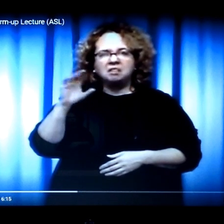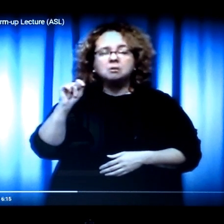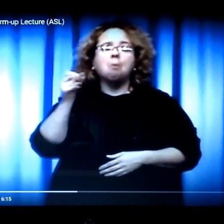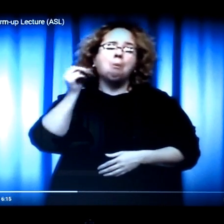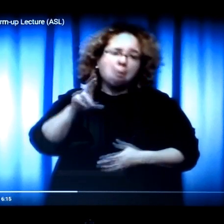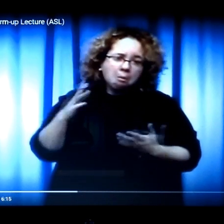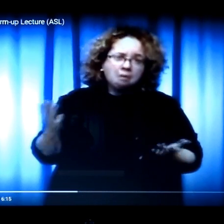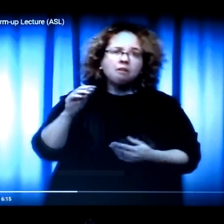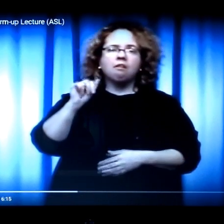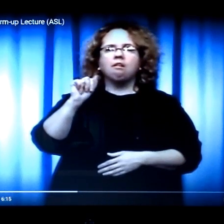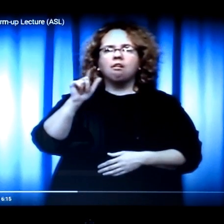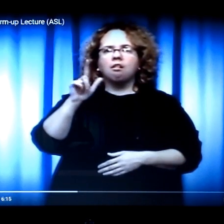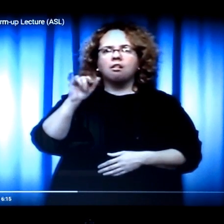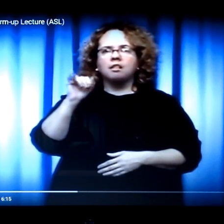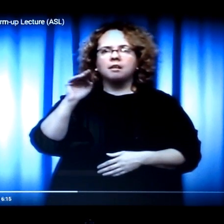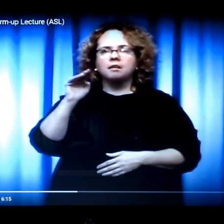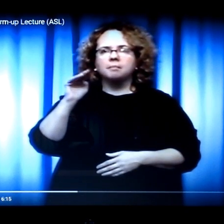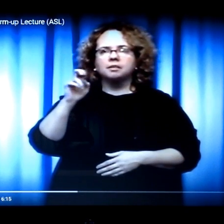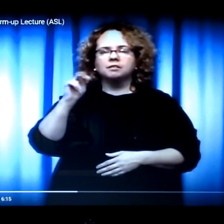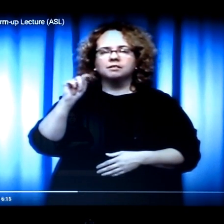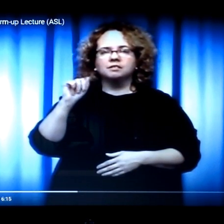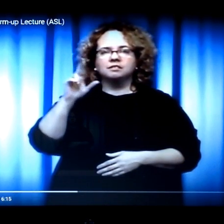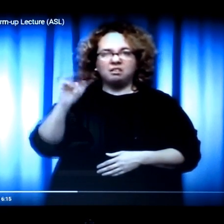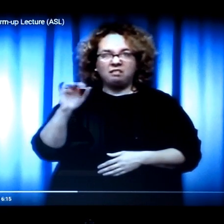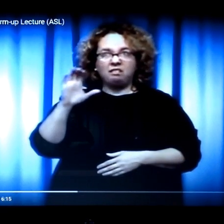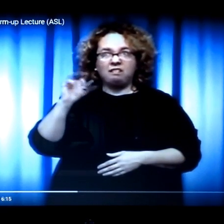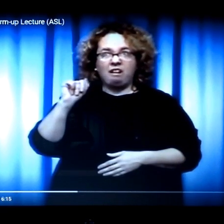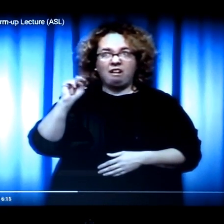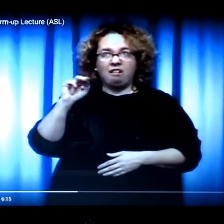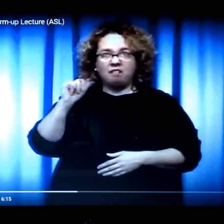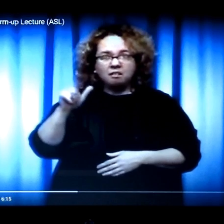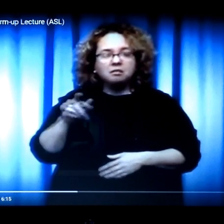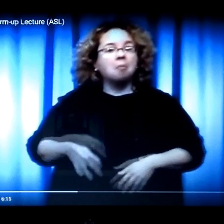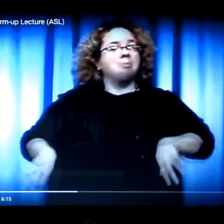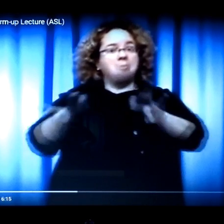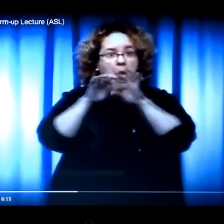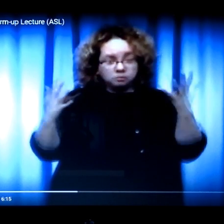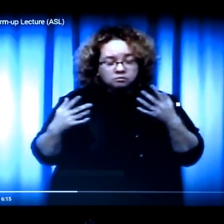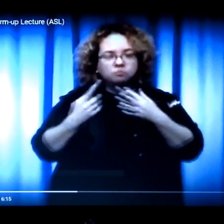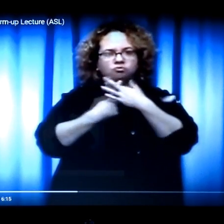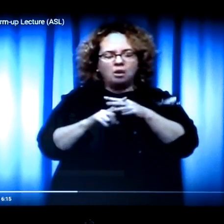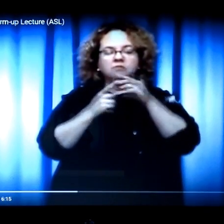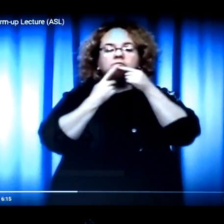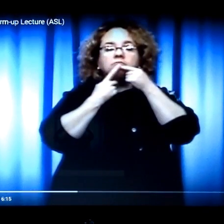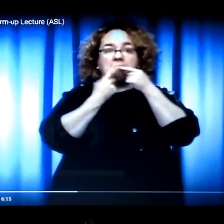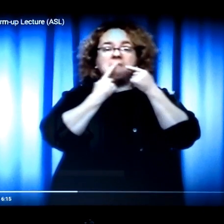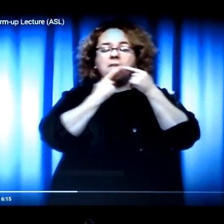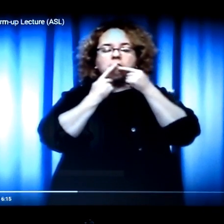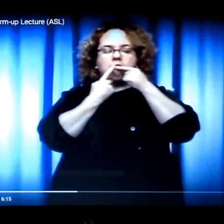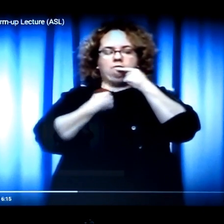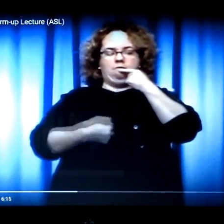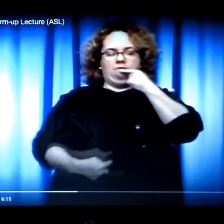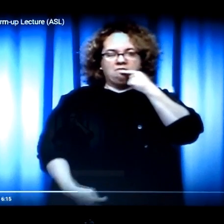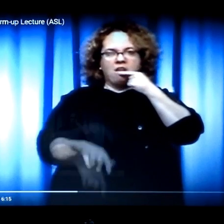This is called the digestive tract or gastrointestinal tract. It has various names.